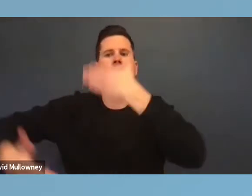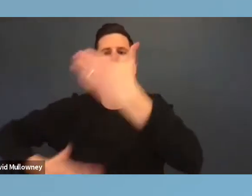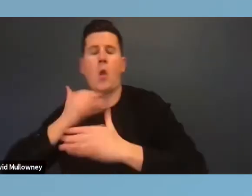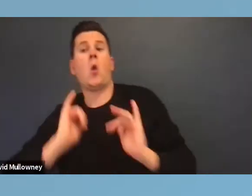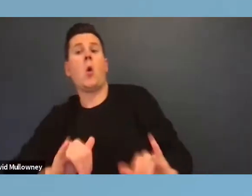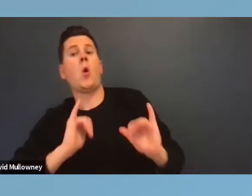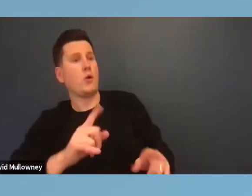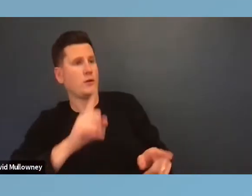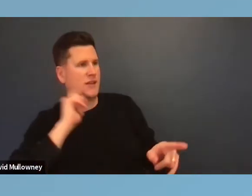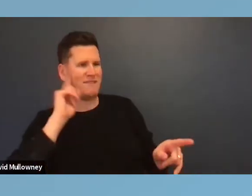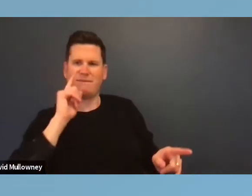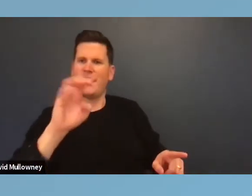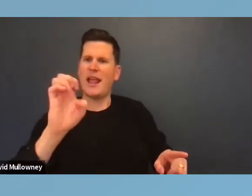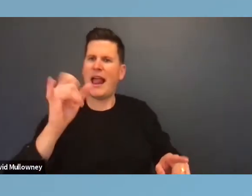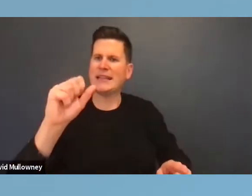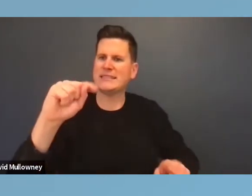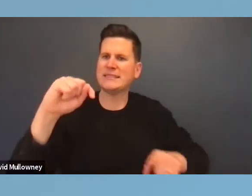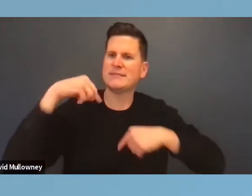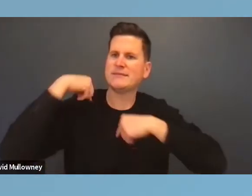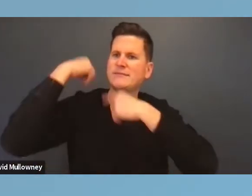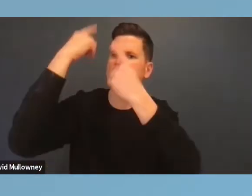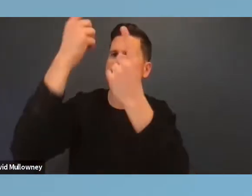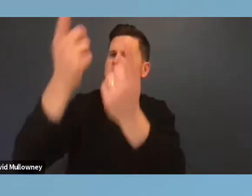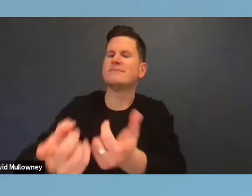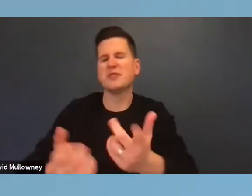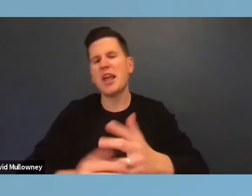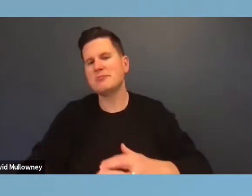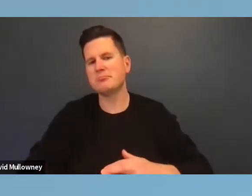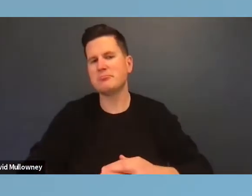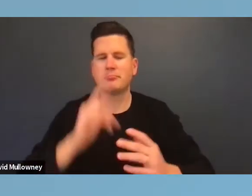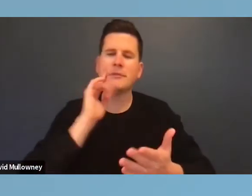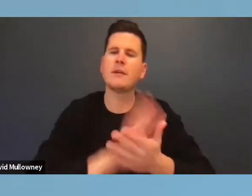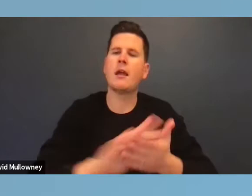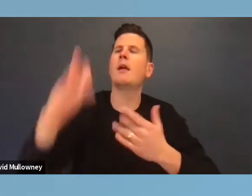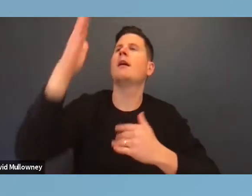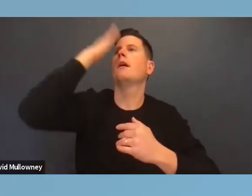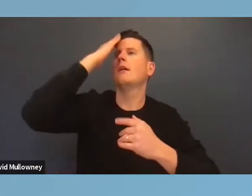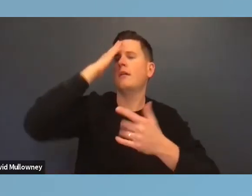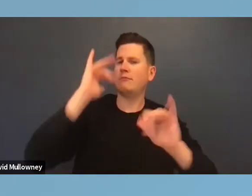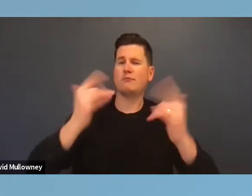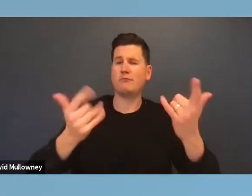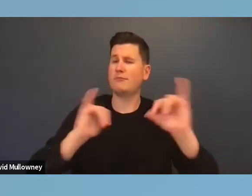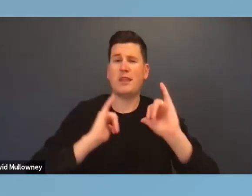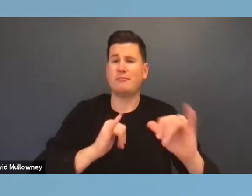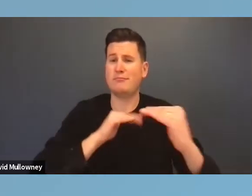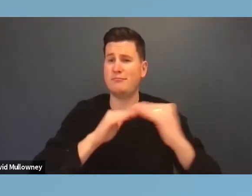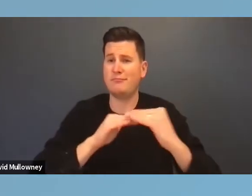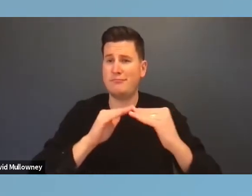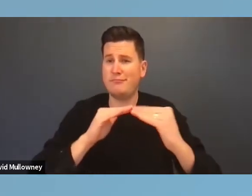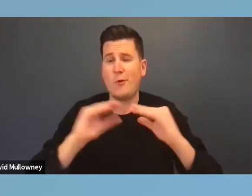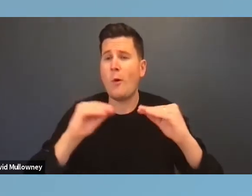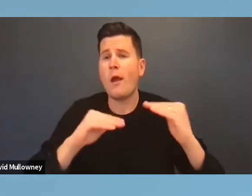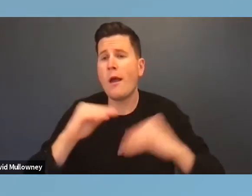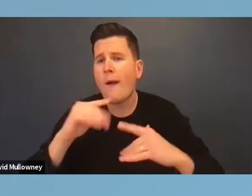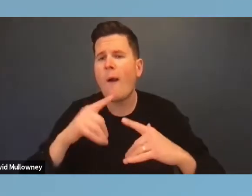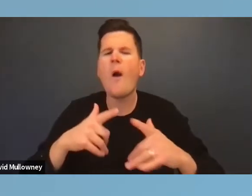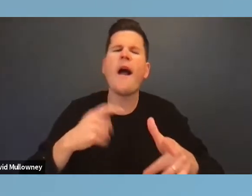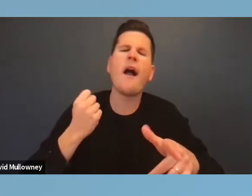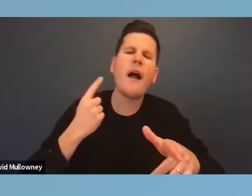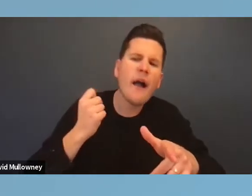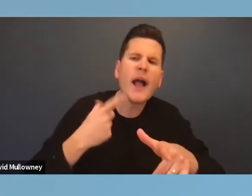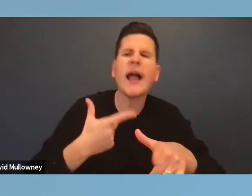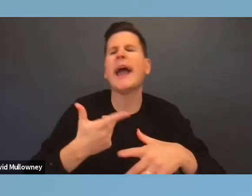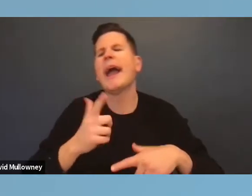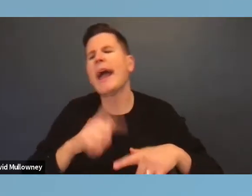People just don't know about it, but we have all of these things as well. So now that we